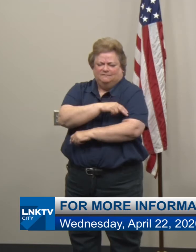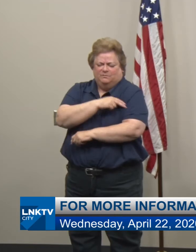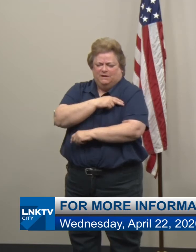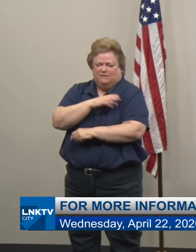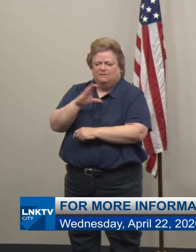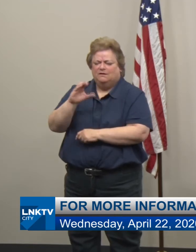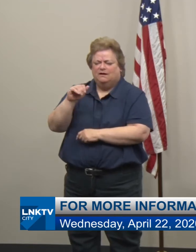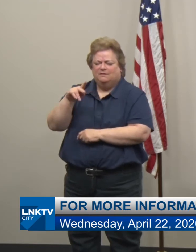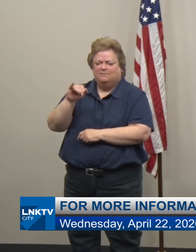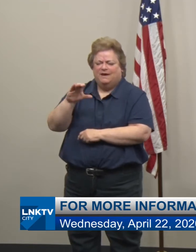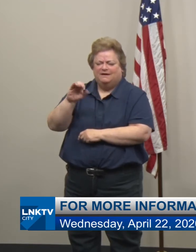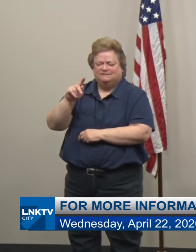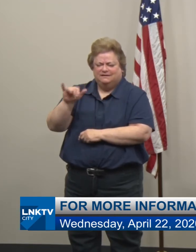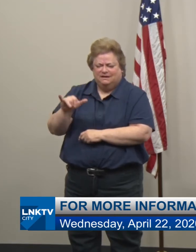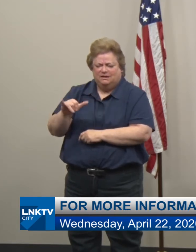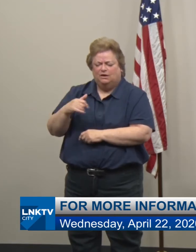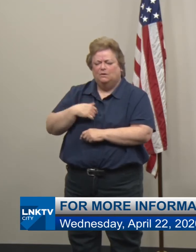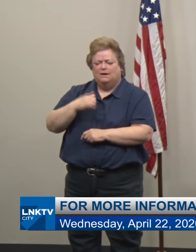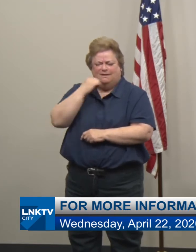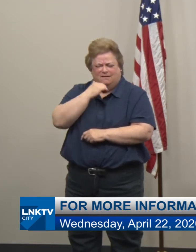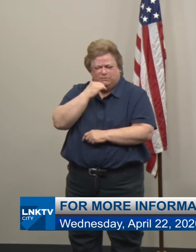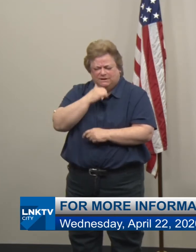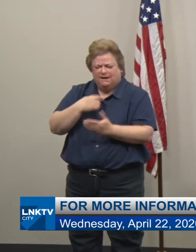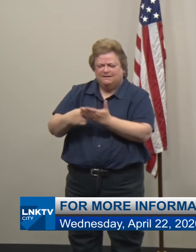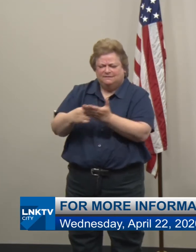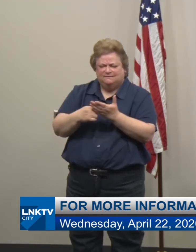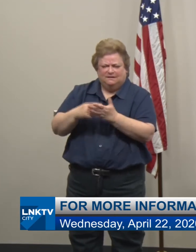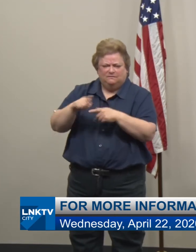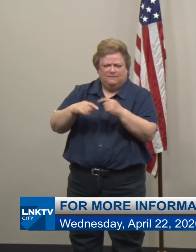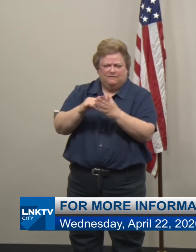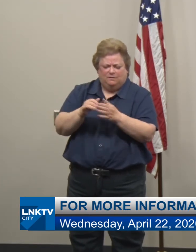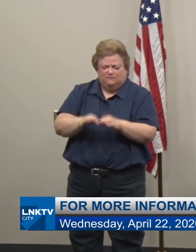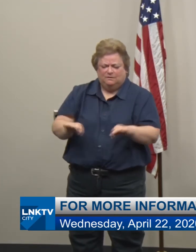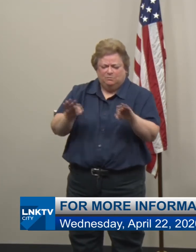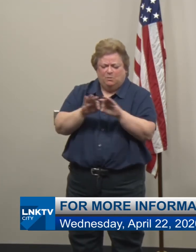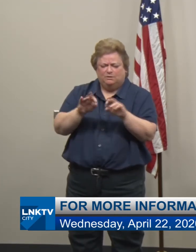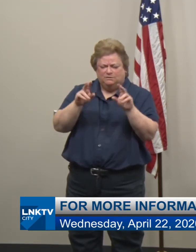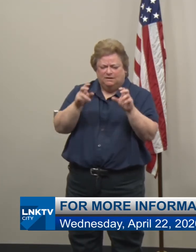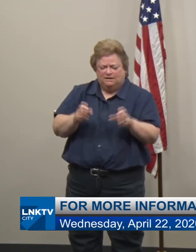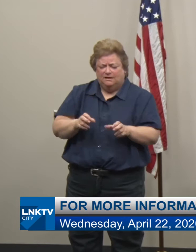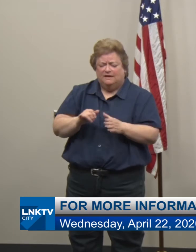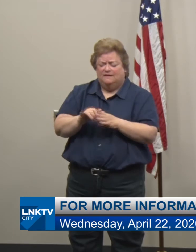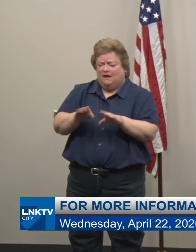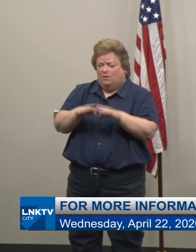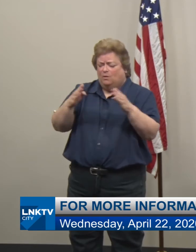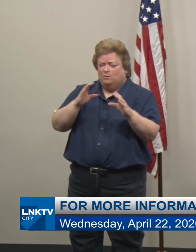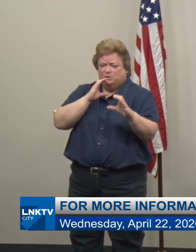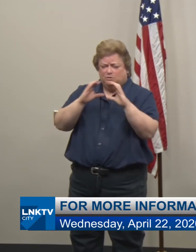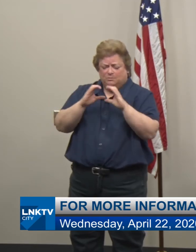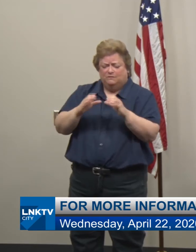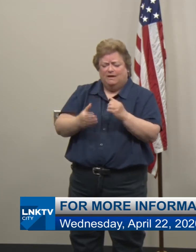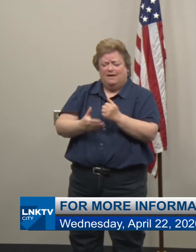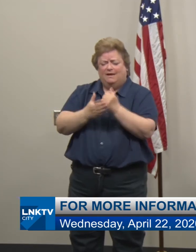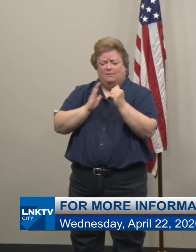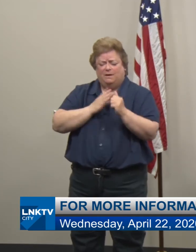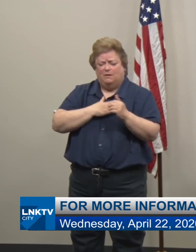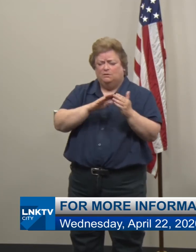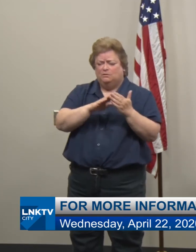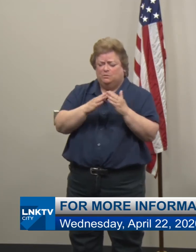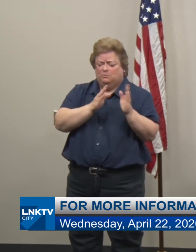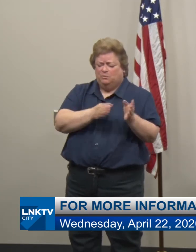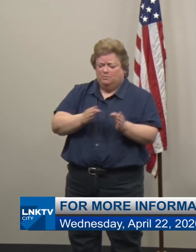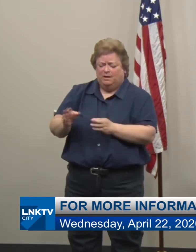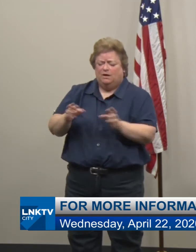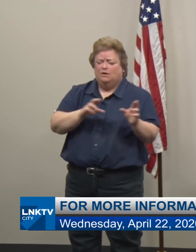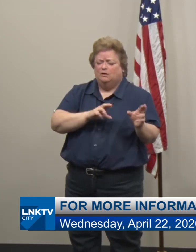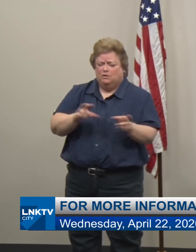have daily discussions on those important issues. This open communication has helped our community prepare and to be ready